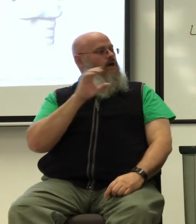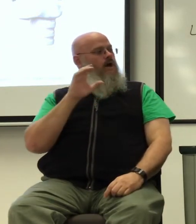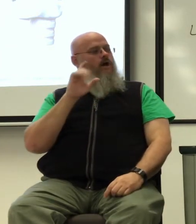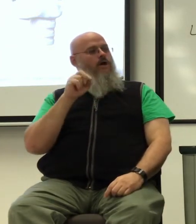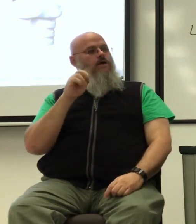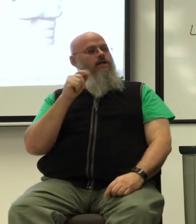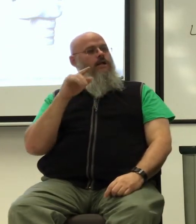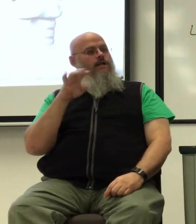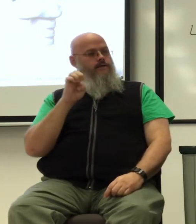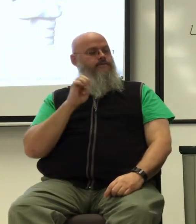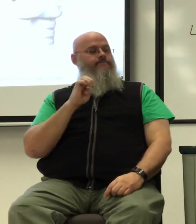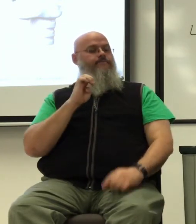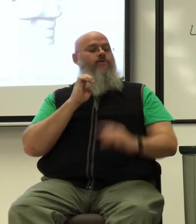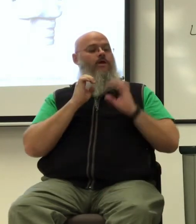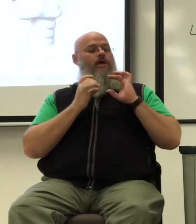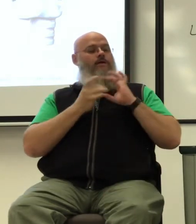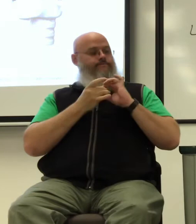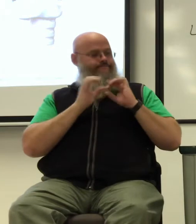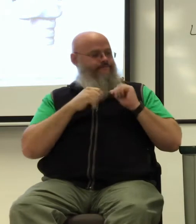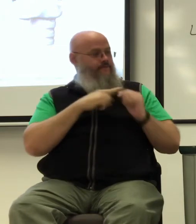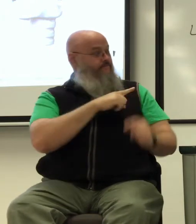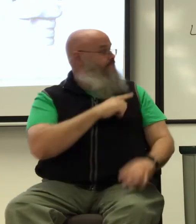Attach to